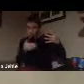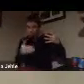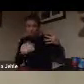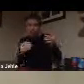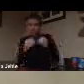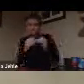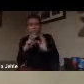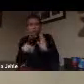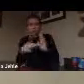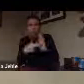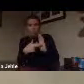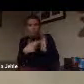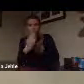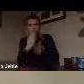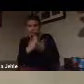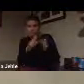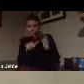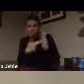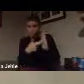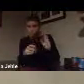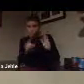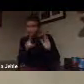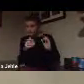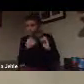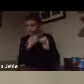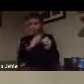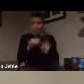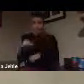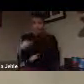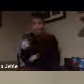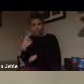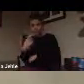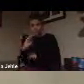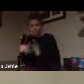roles, certain roles needed more than others?